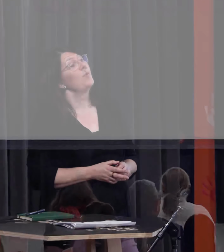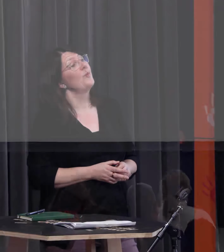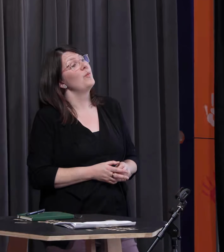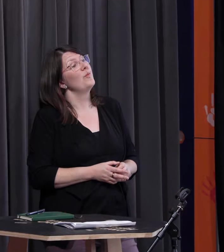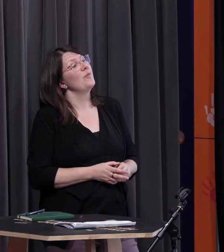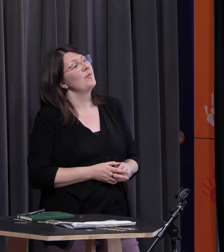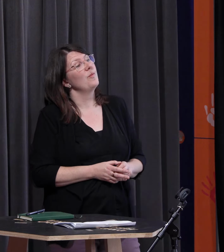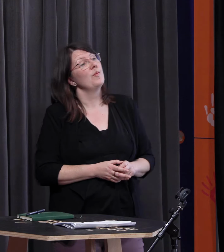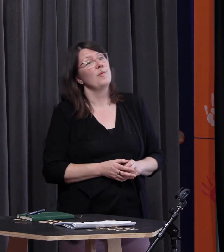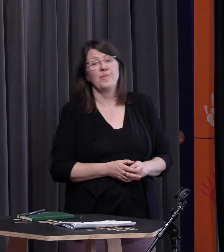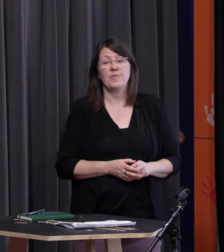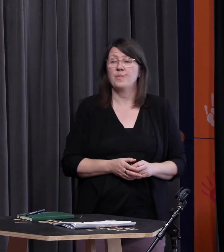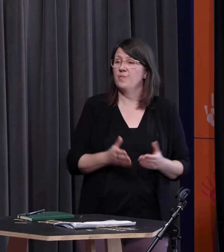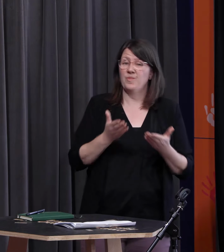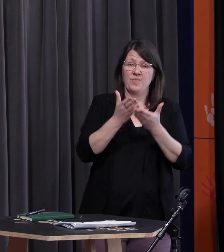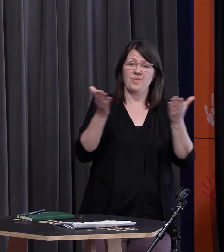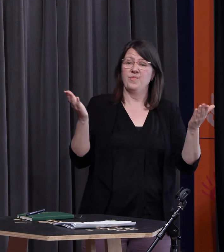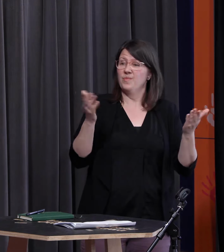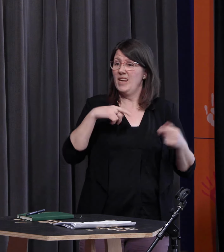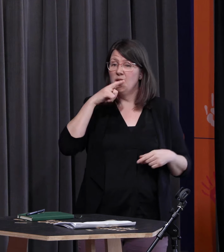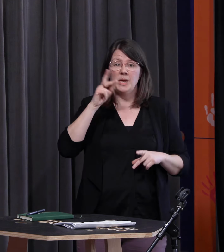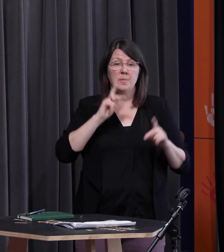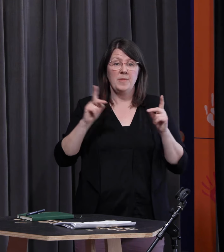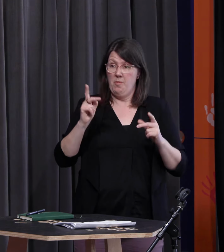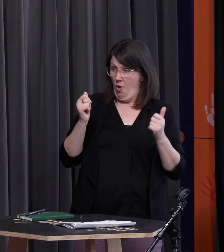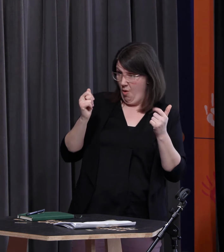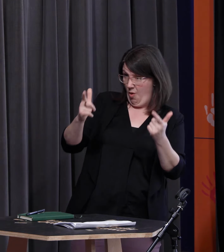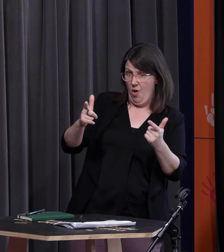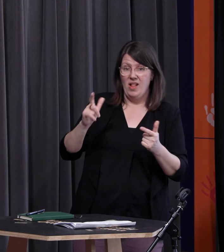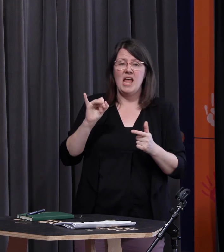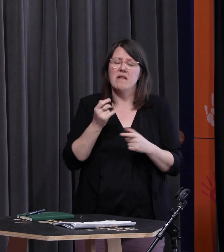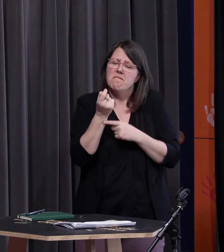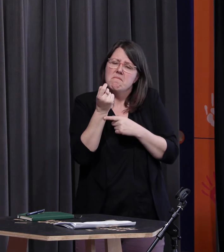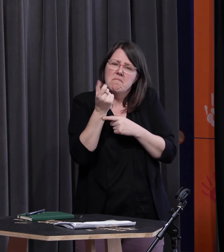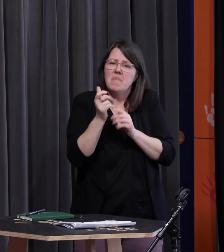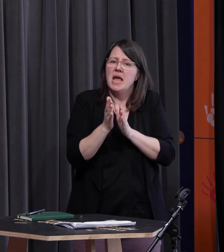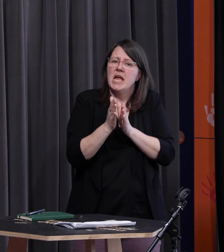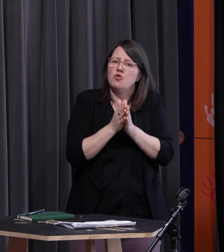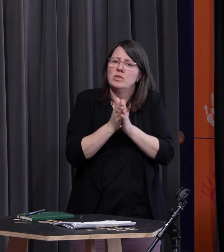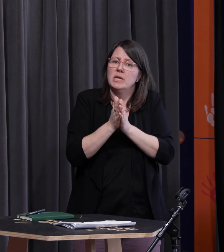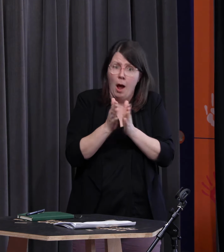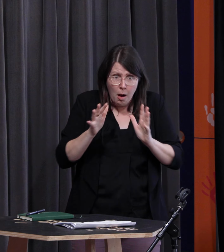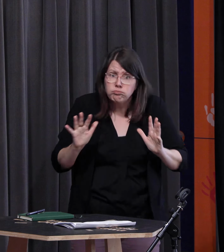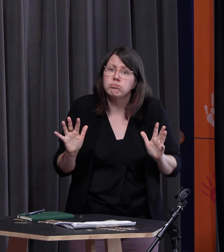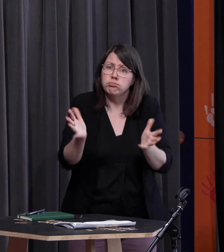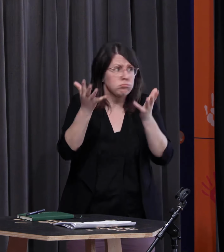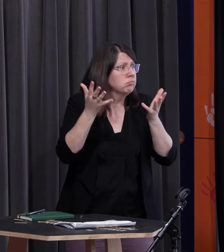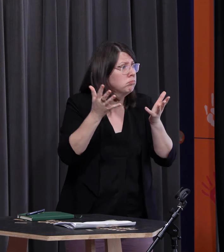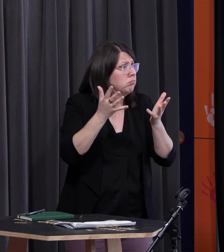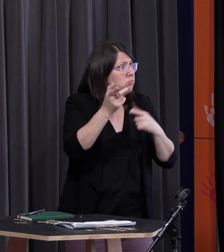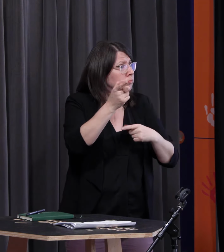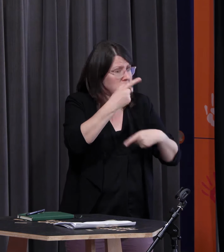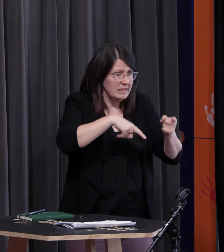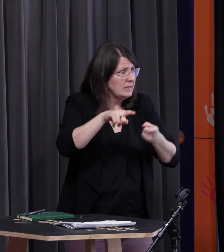I think all hearing people who are even remotely interested would benefit from learning sign language. It flips your